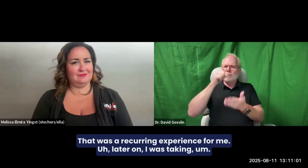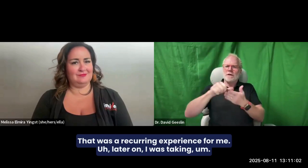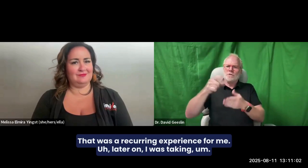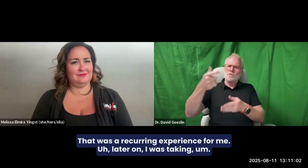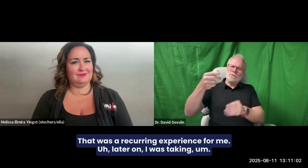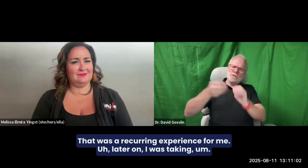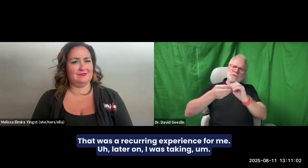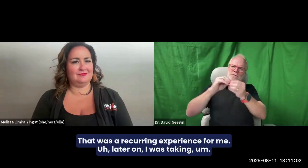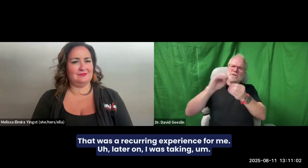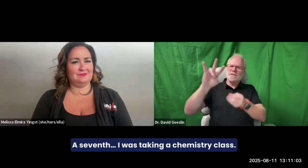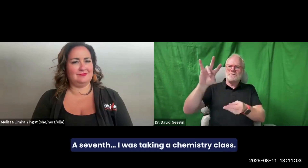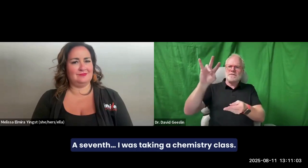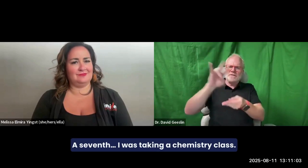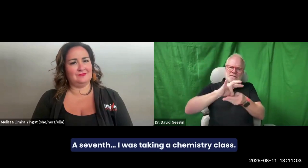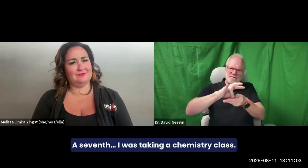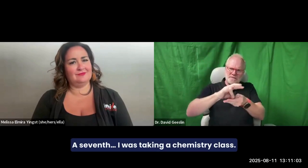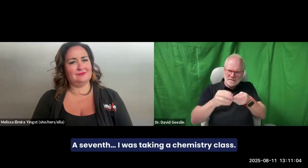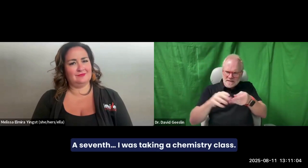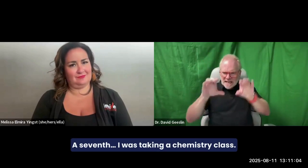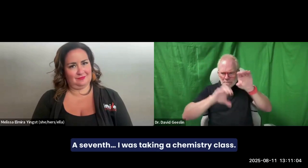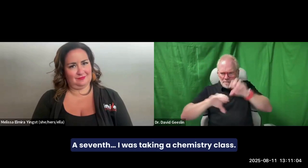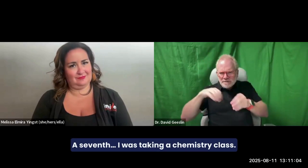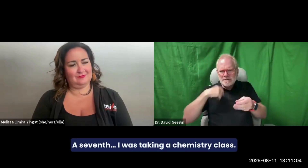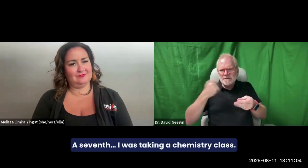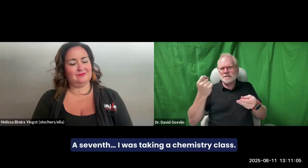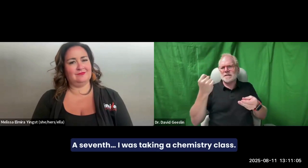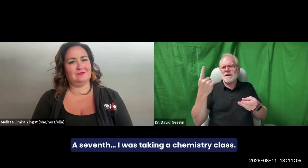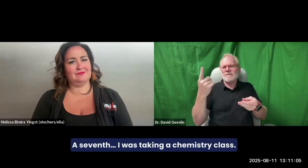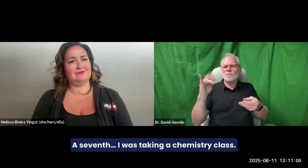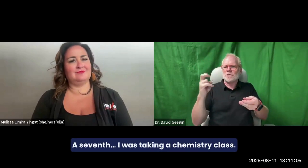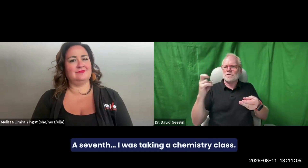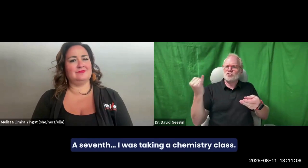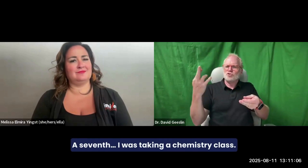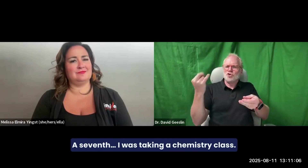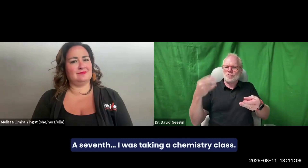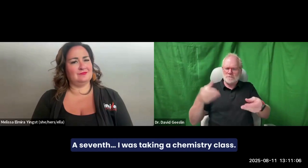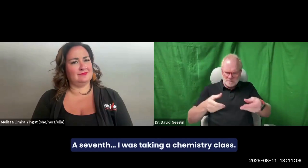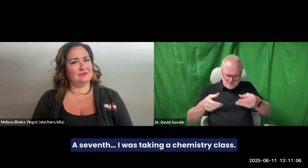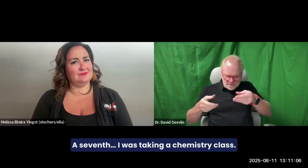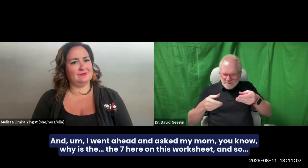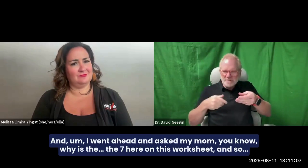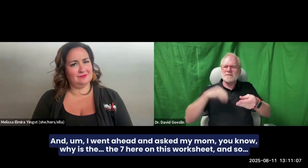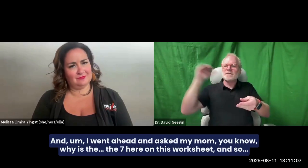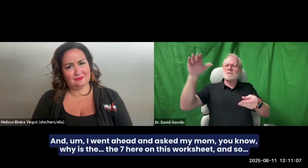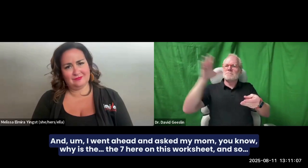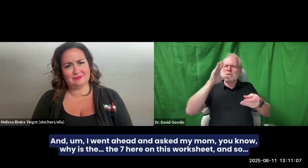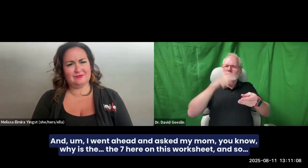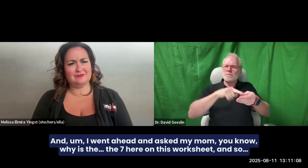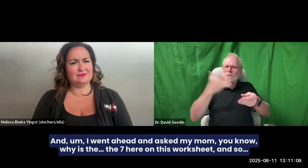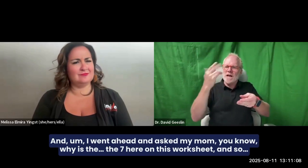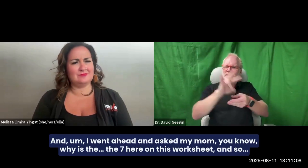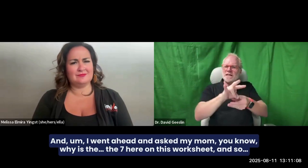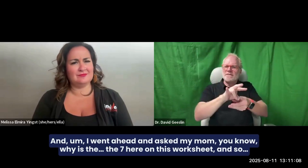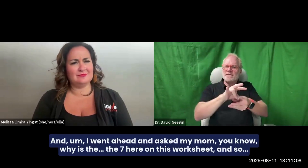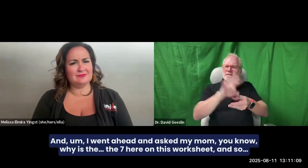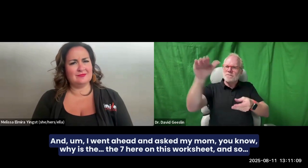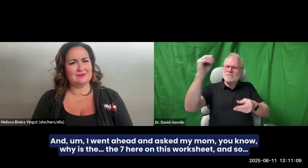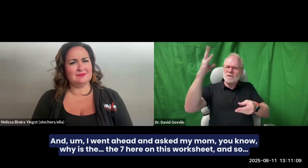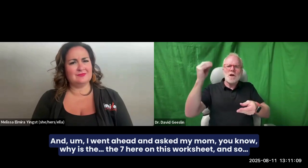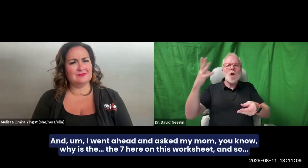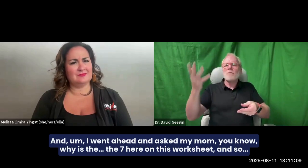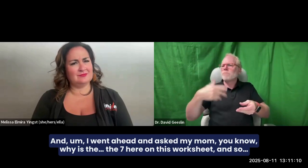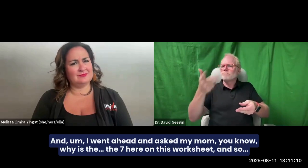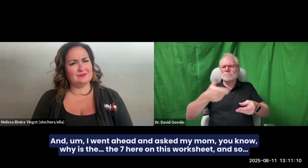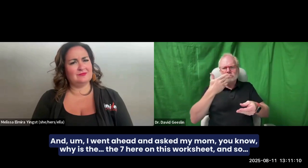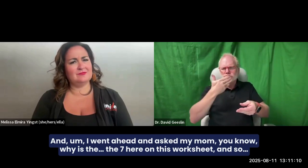taking a seventh, I was taking a chemistry class, and I went ahead and asked